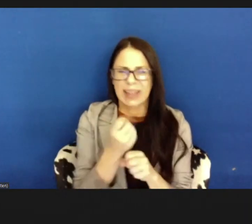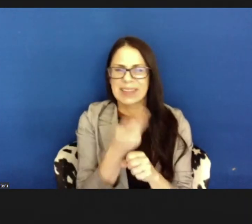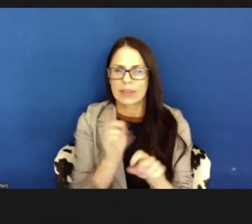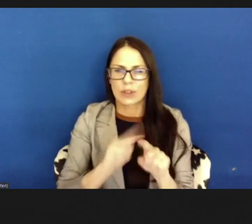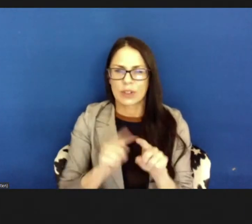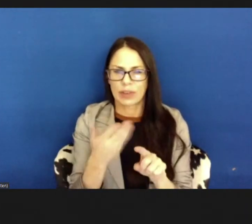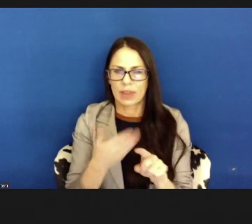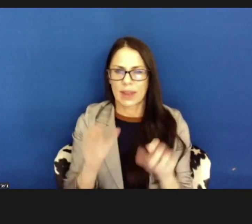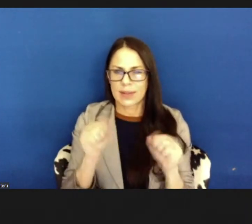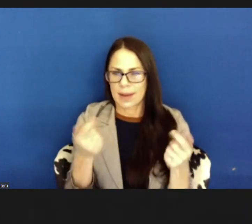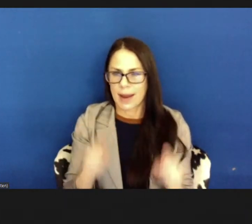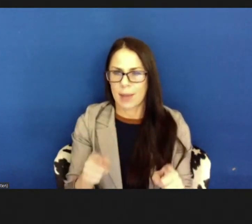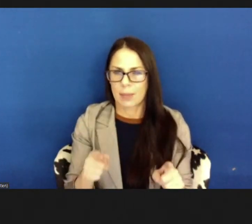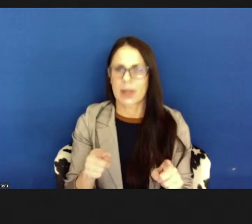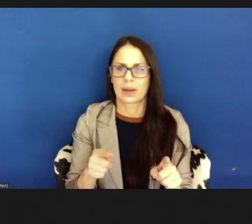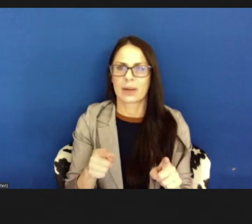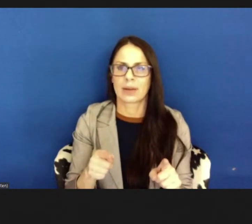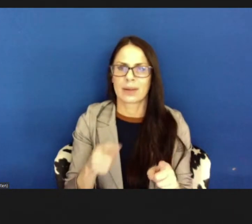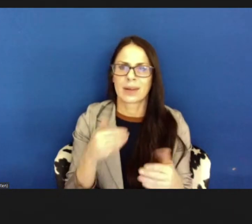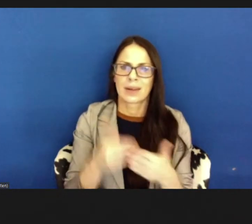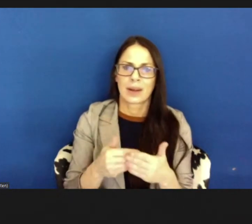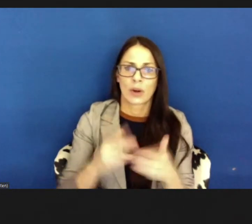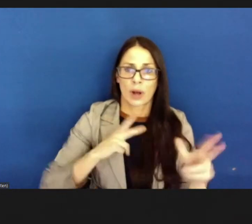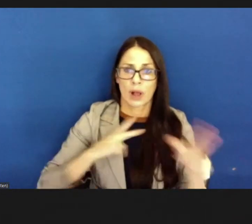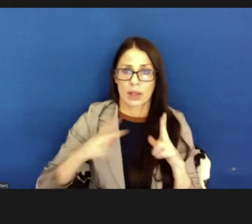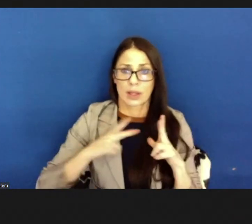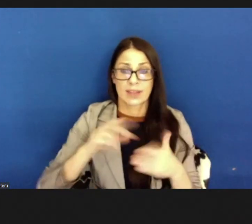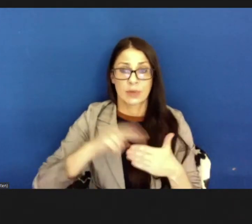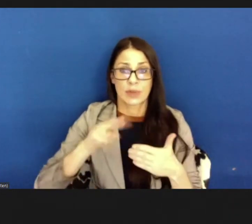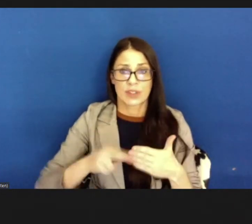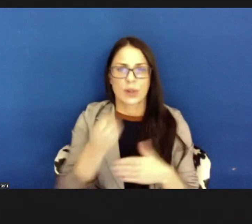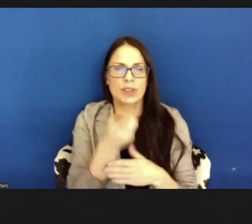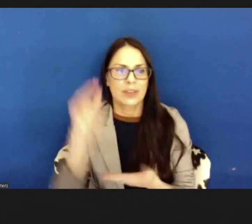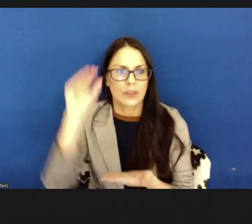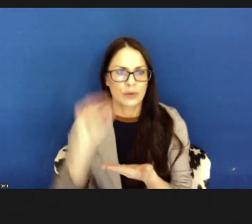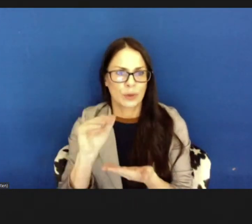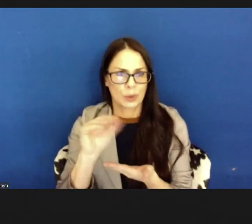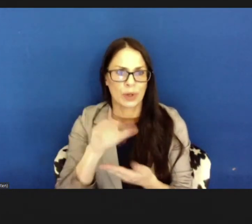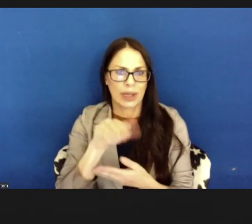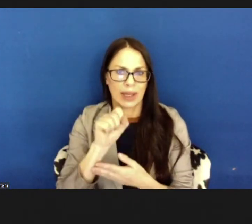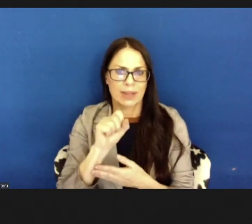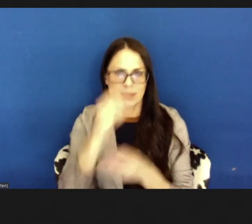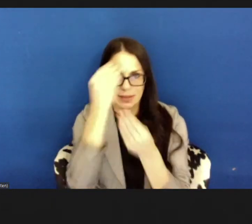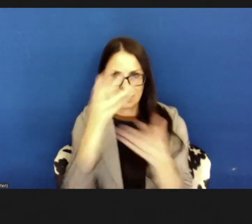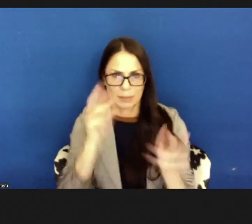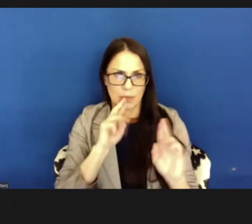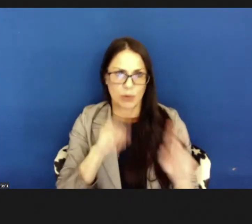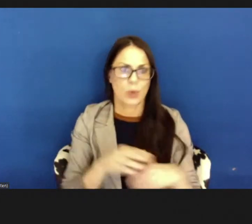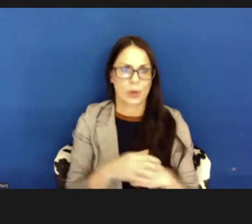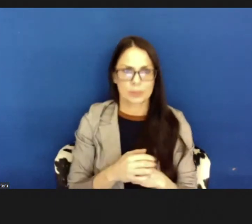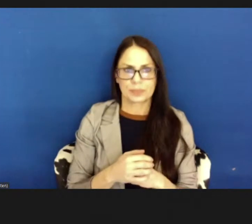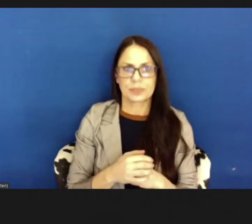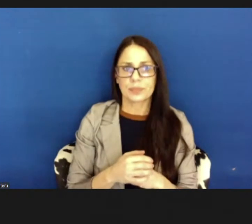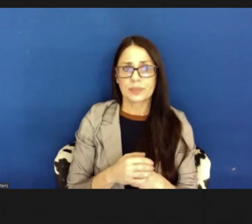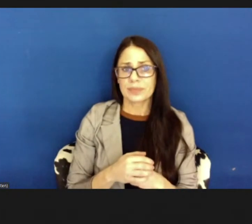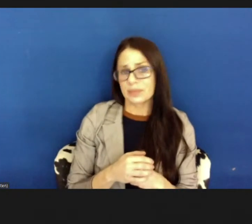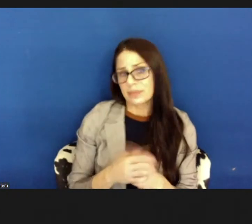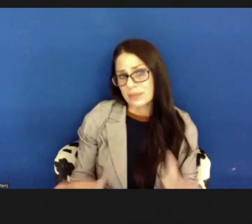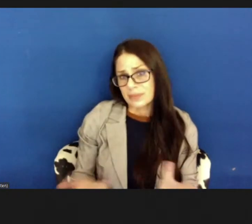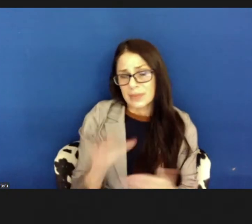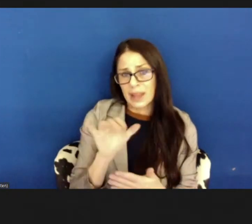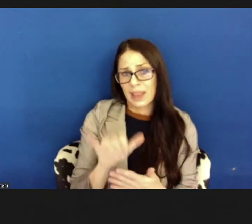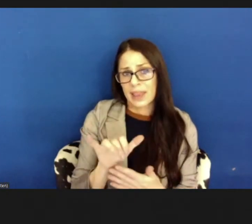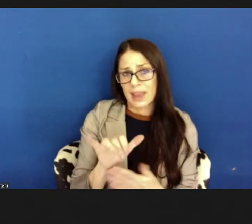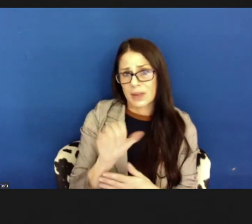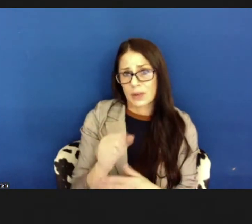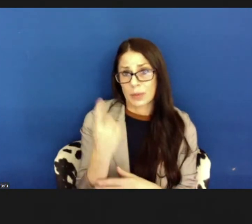that result in fewer cases potentially being reported. So again, that could be one of the reasons that we see